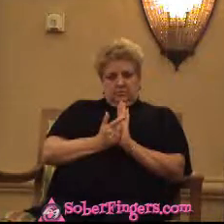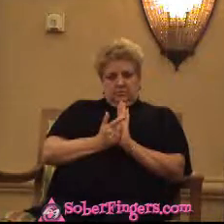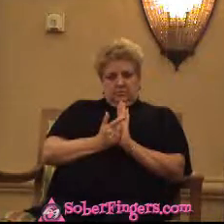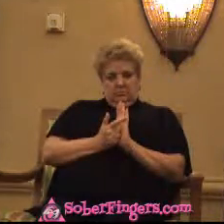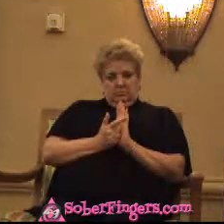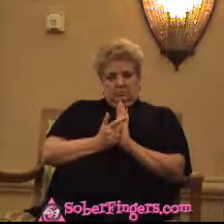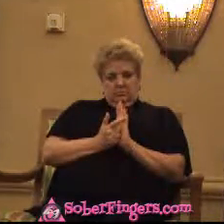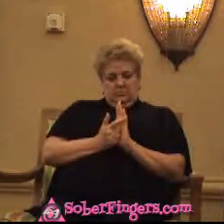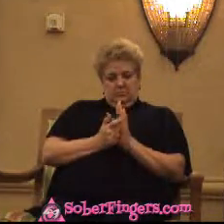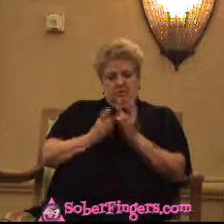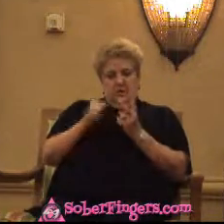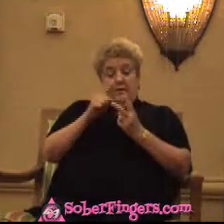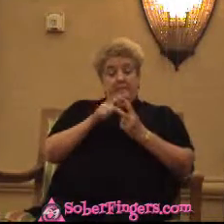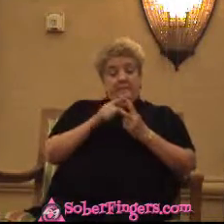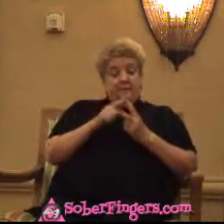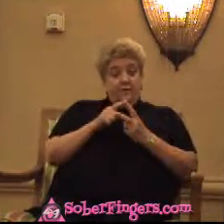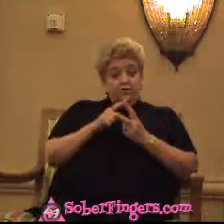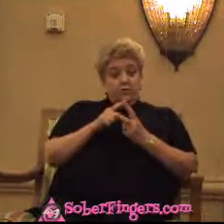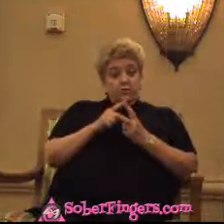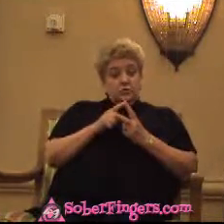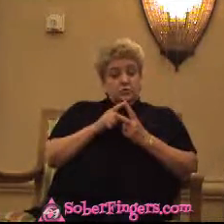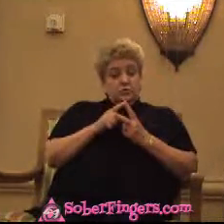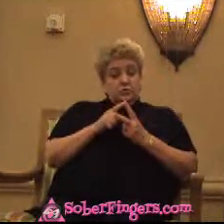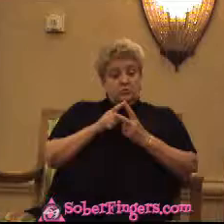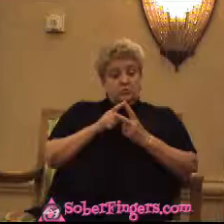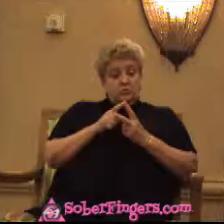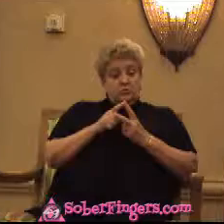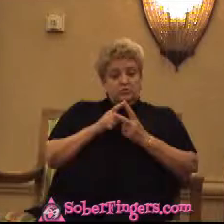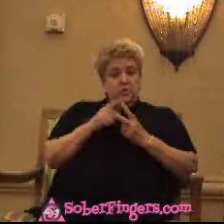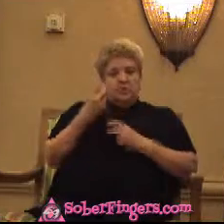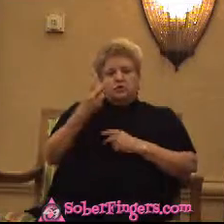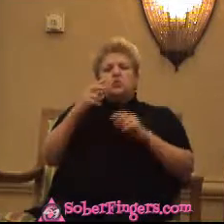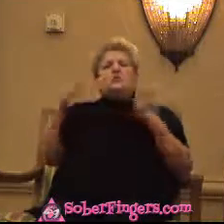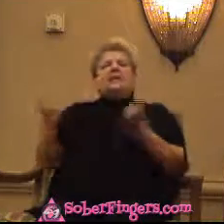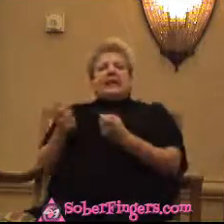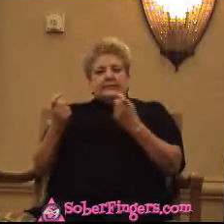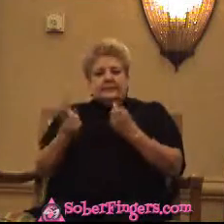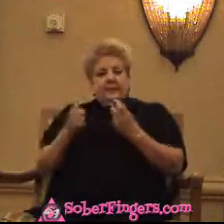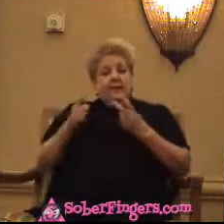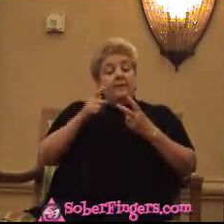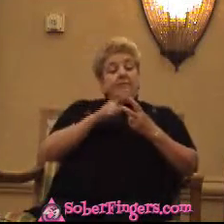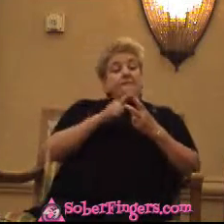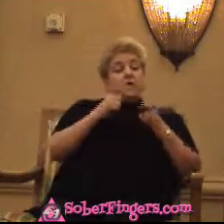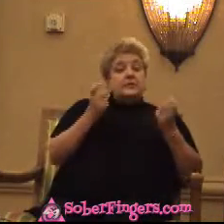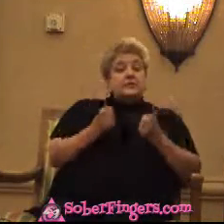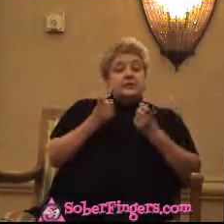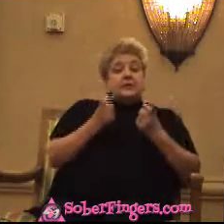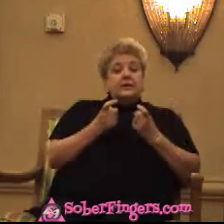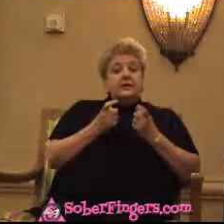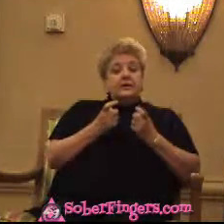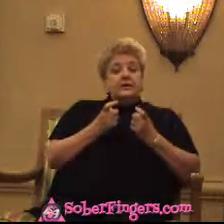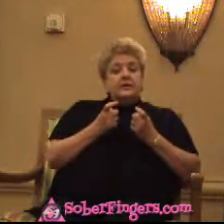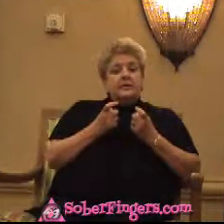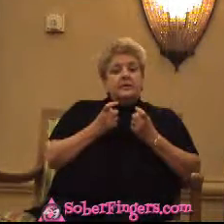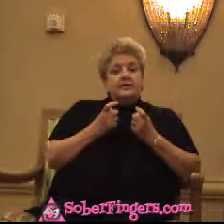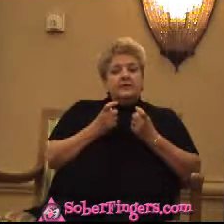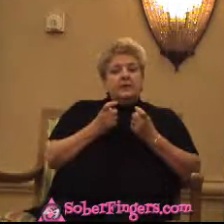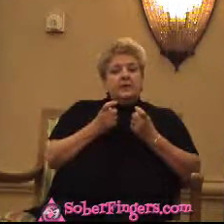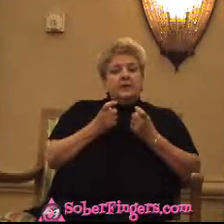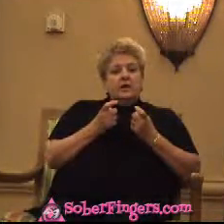The first law is there's two sins. The first sin is to interfere with the growth of another human being, and the second sin is to interfere with